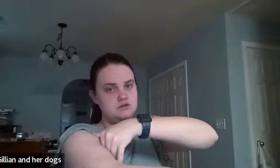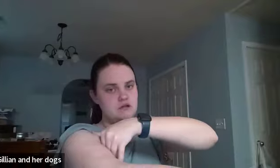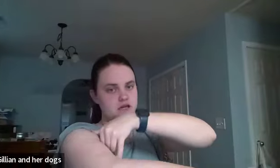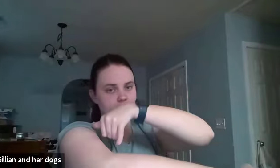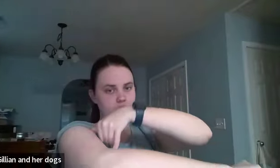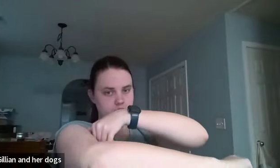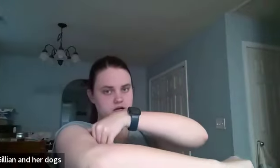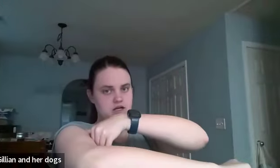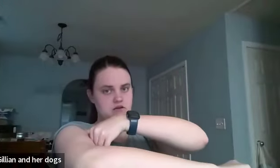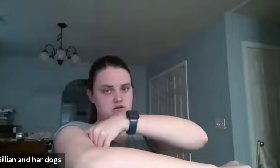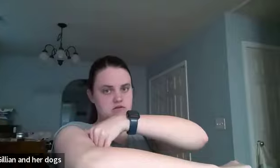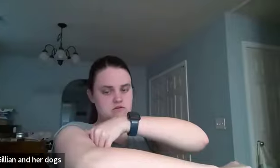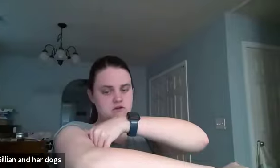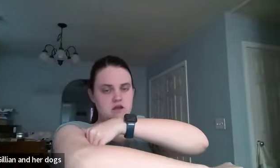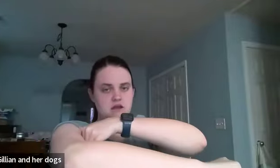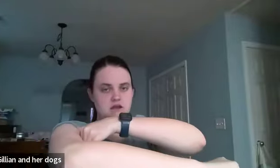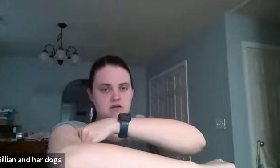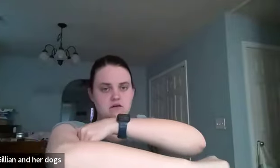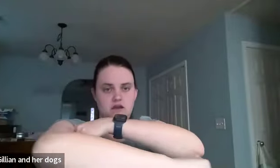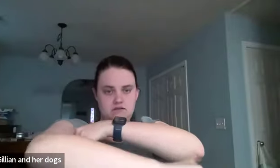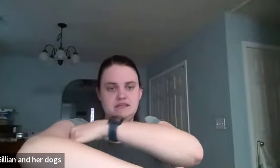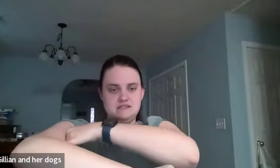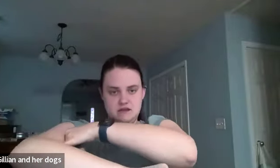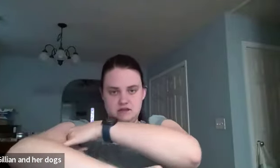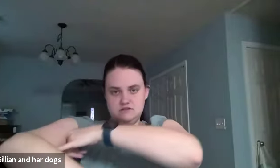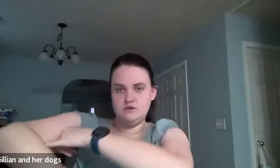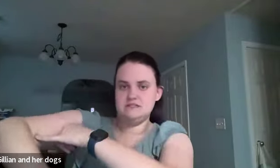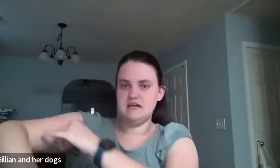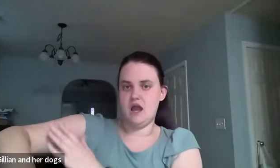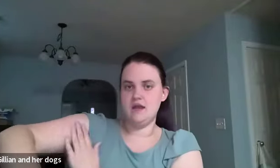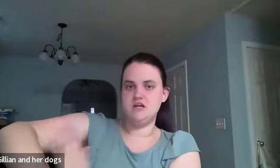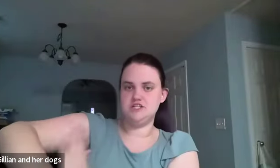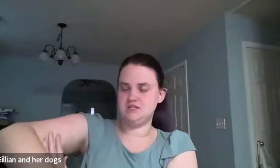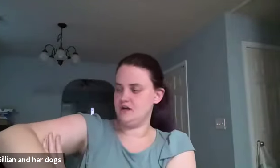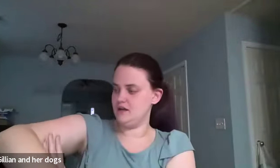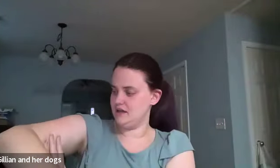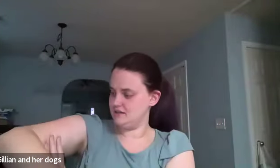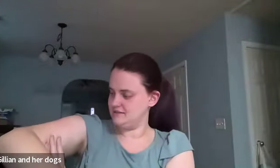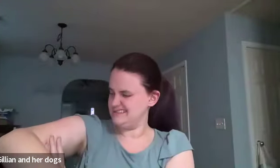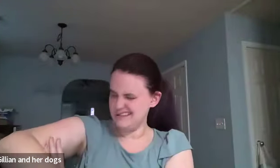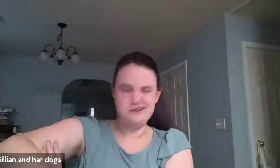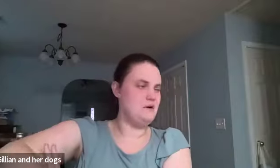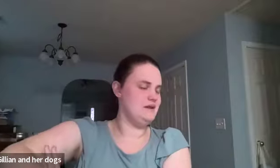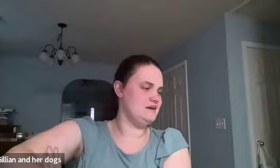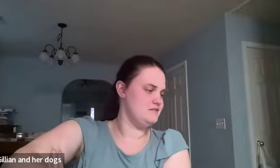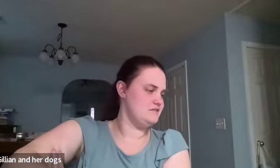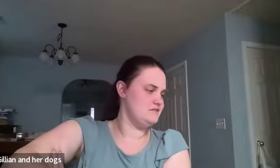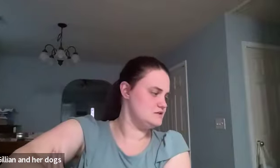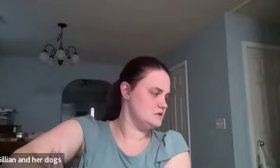your like arm right here. Okay. Like inside. So it's like I'm touching my, oh, why can't I think of this